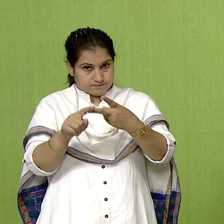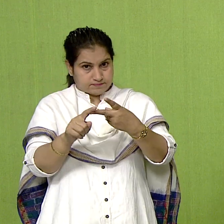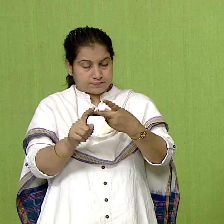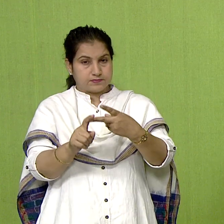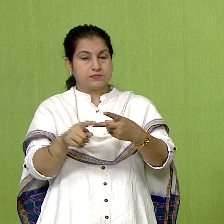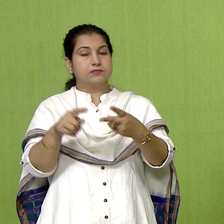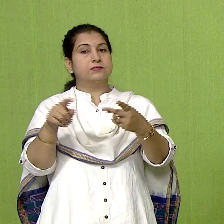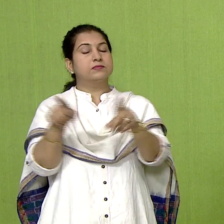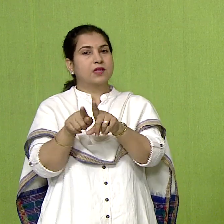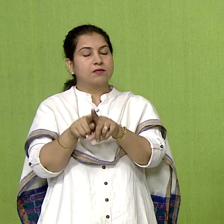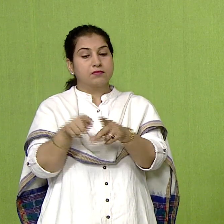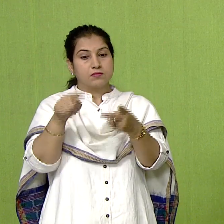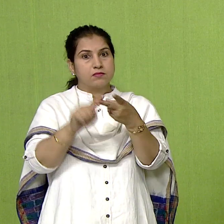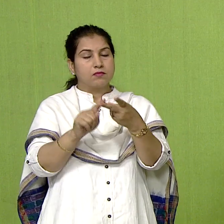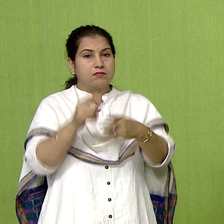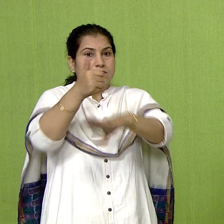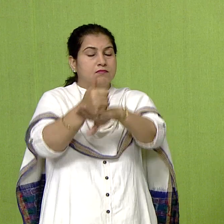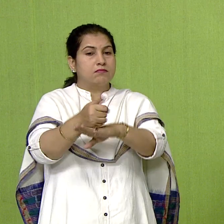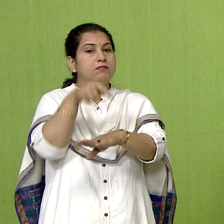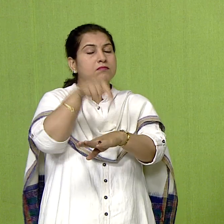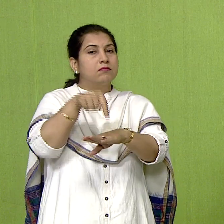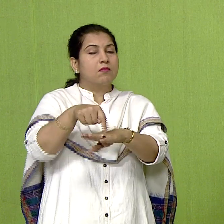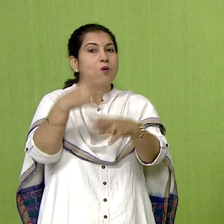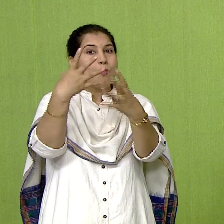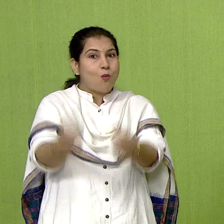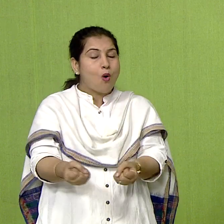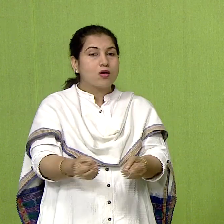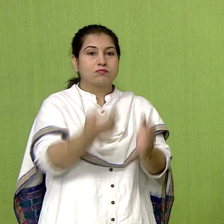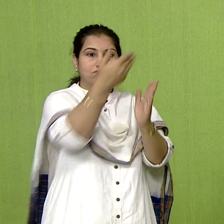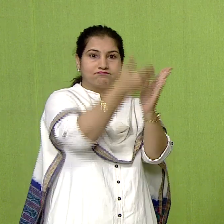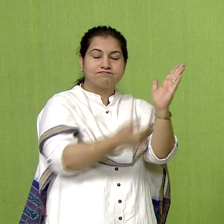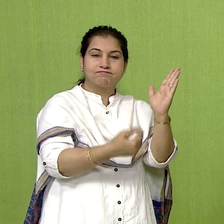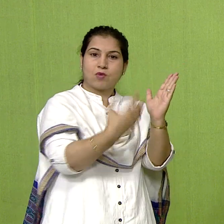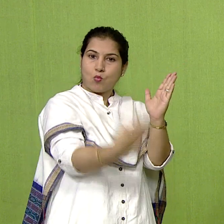demands for its early leaders.